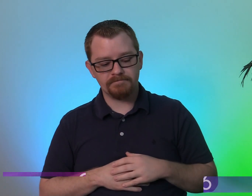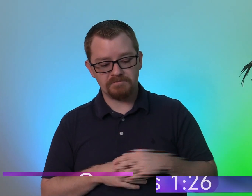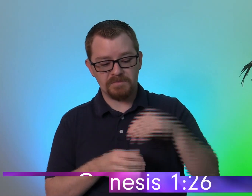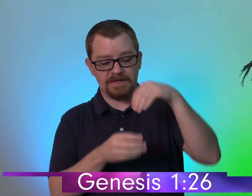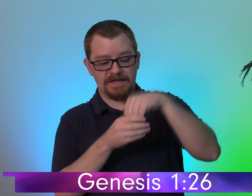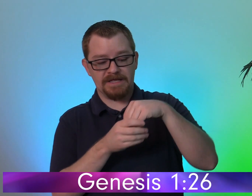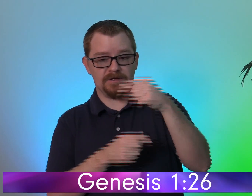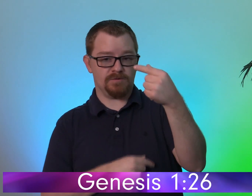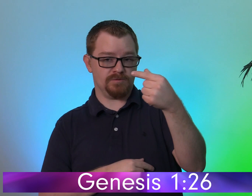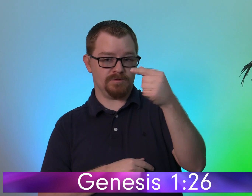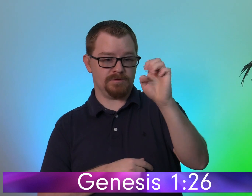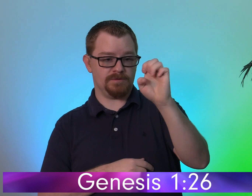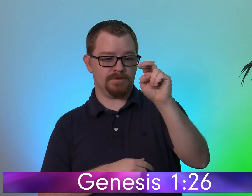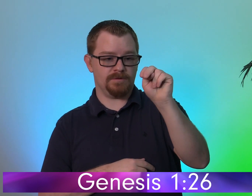In Genesis,